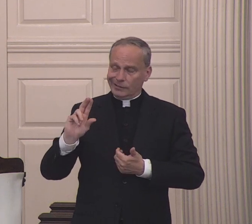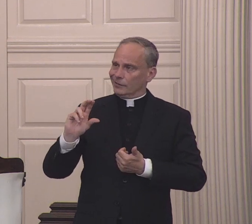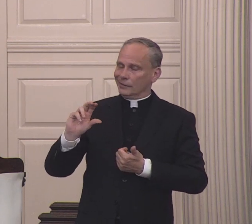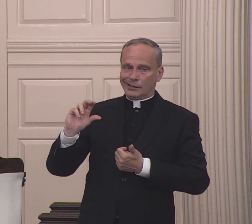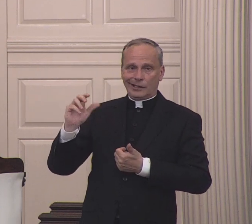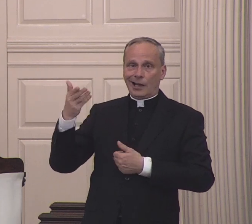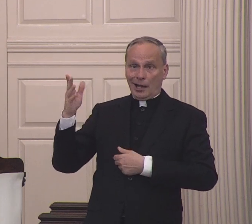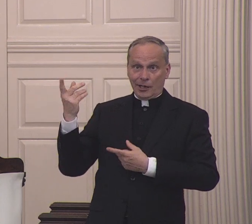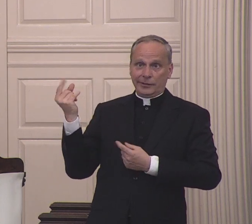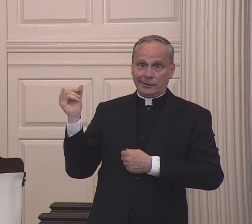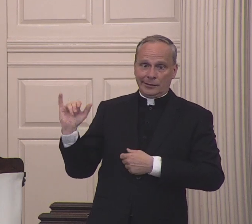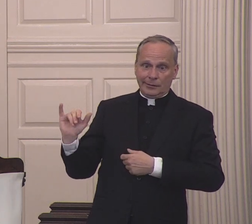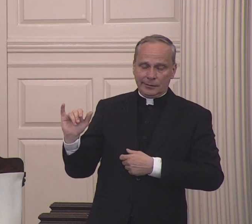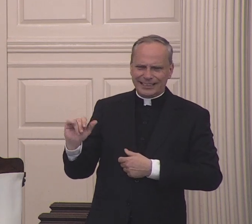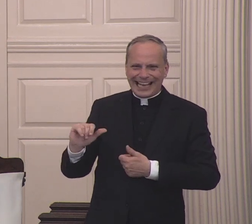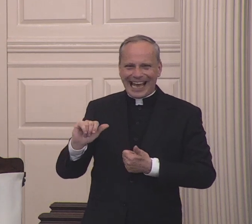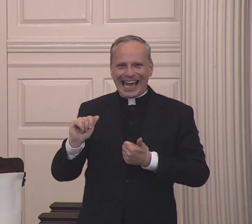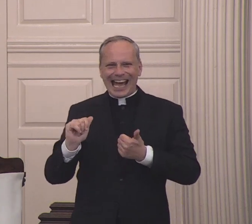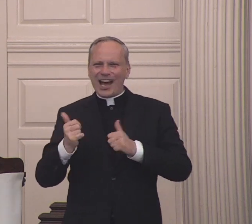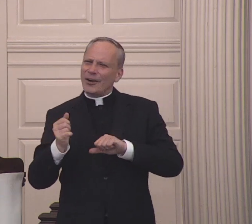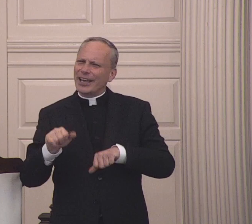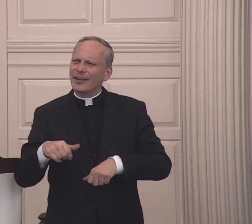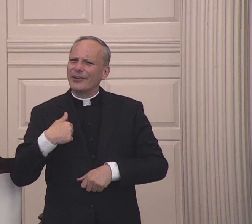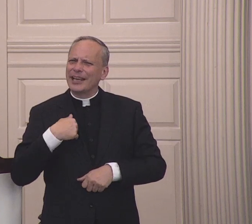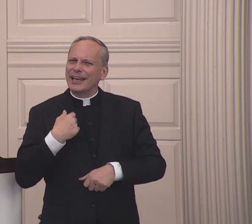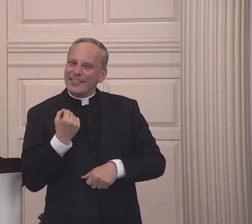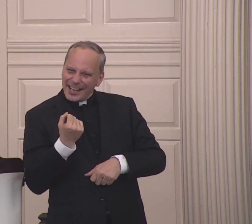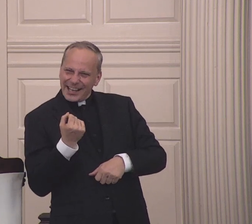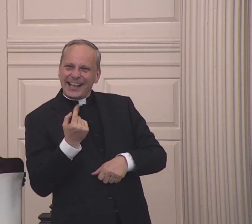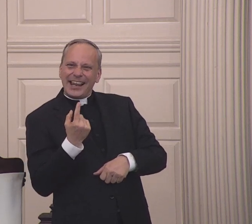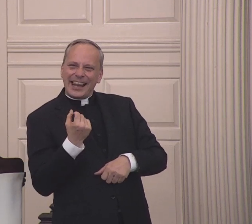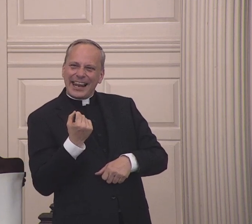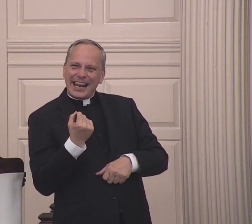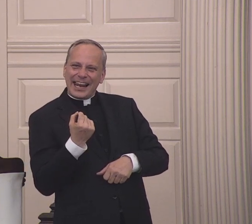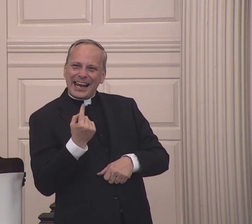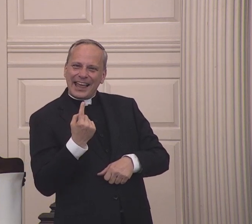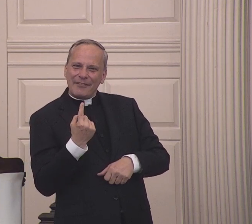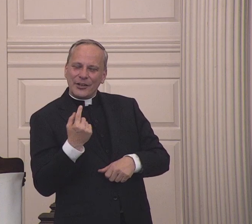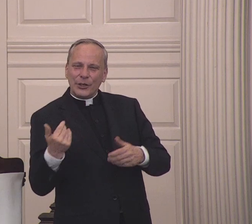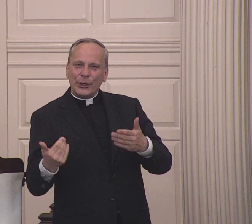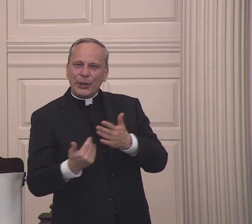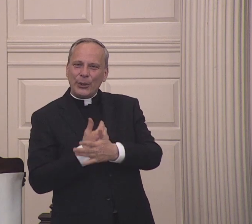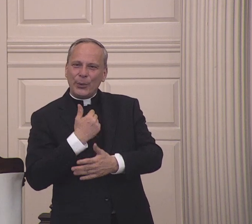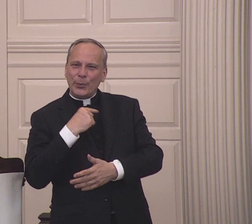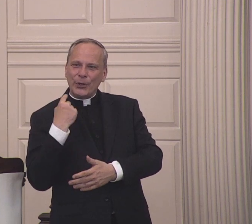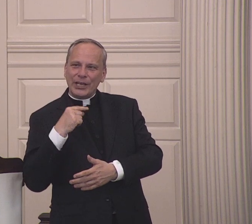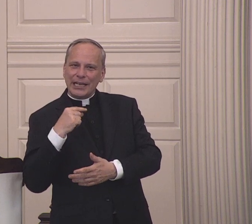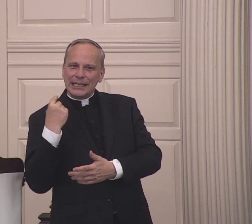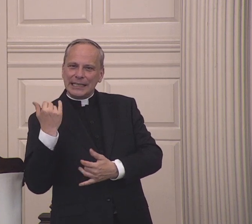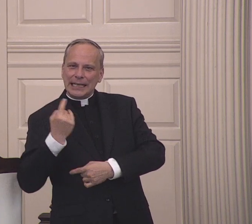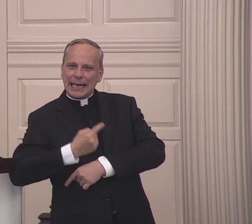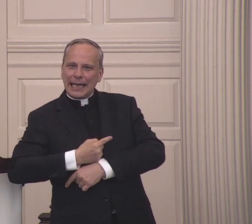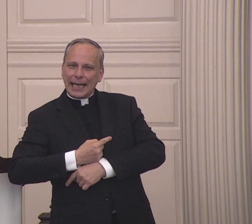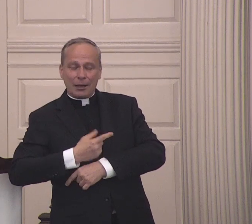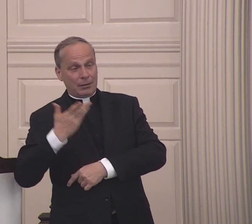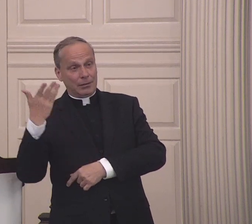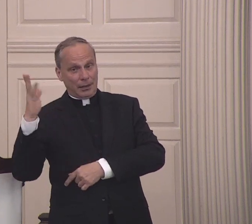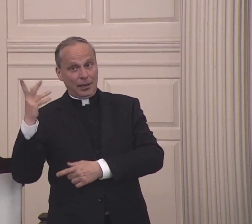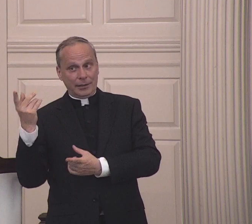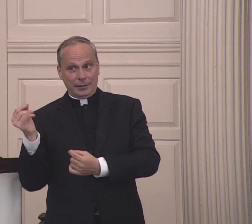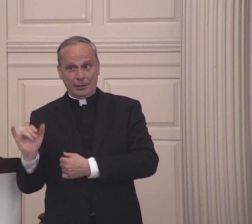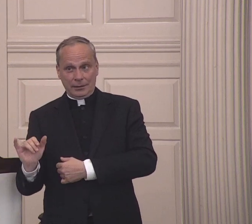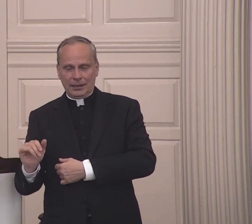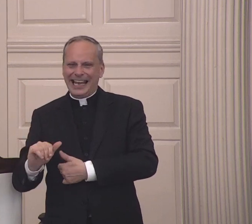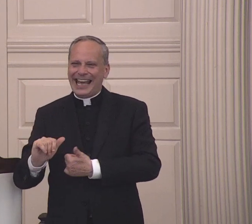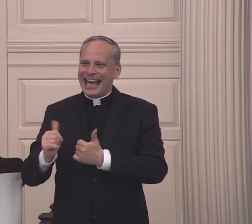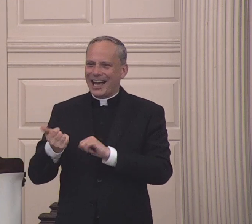How is it that we can have 11 priests, new brand, unless it is God's doing? How is it possible that you can